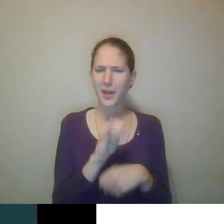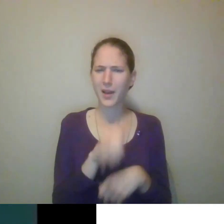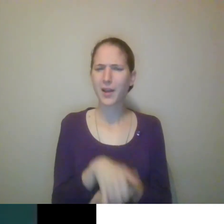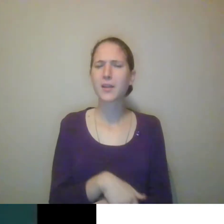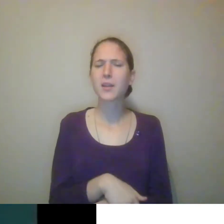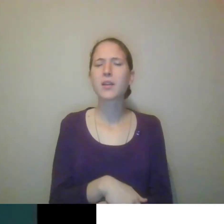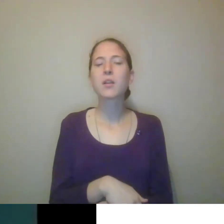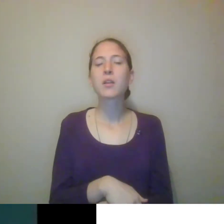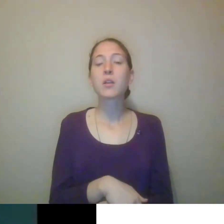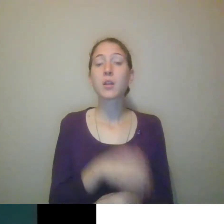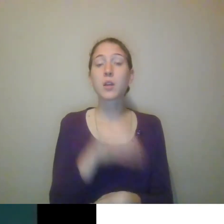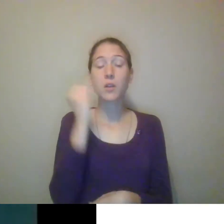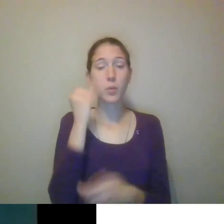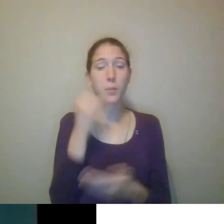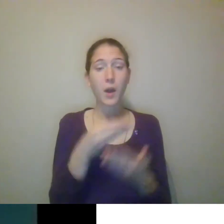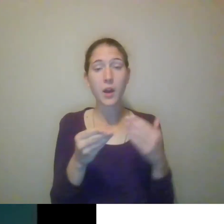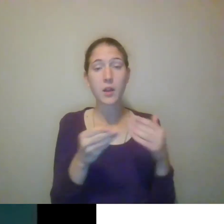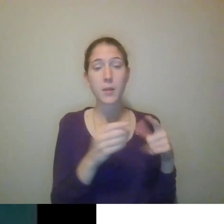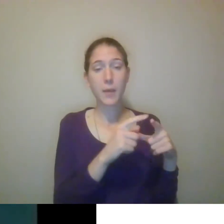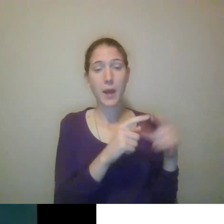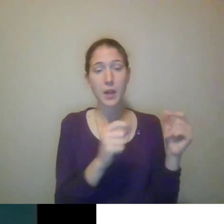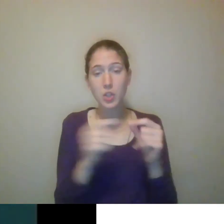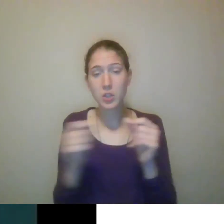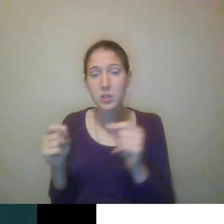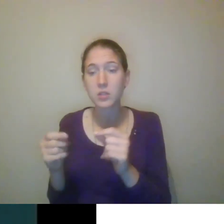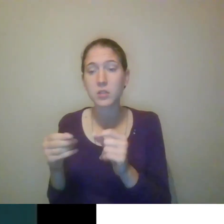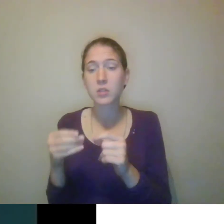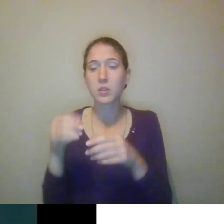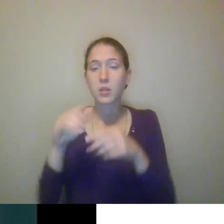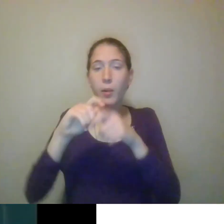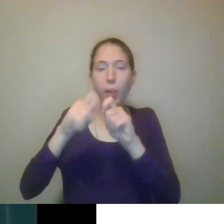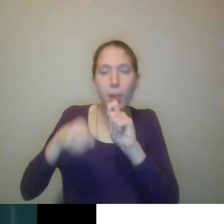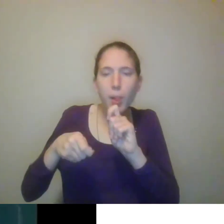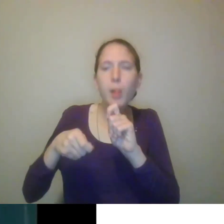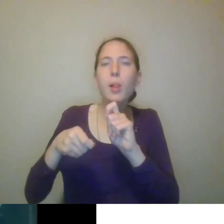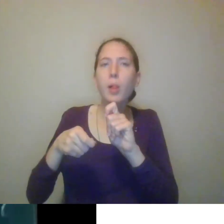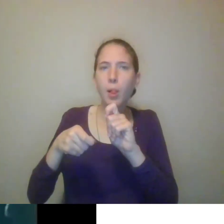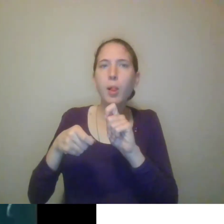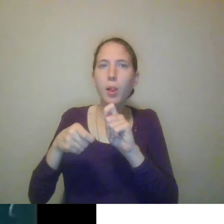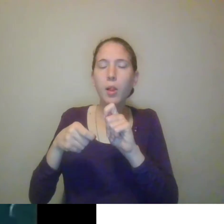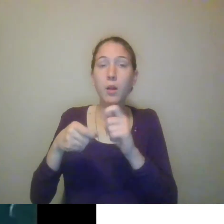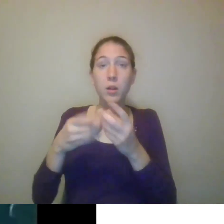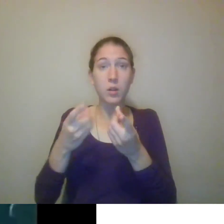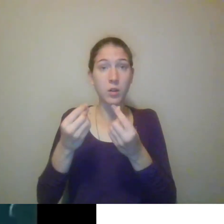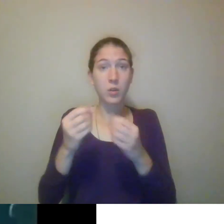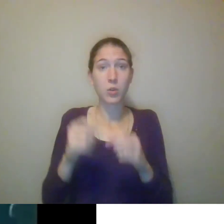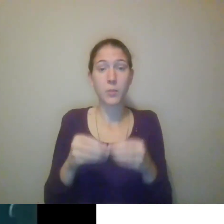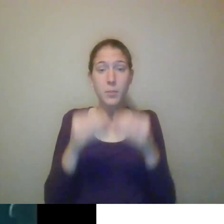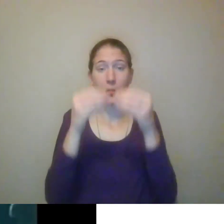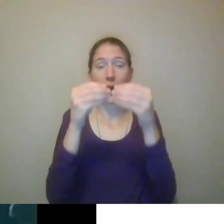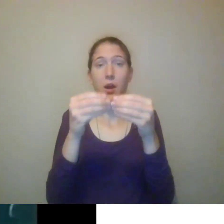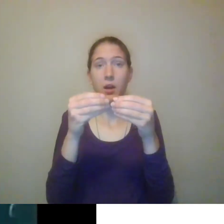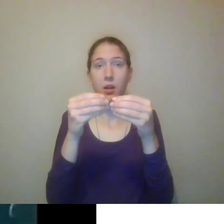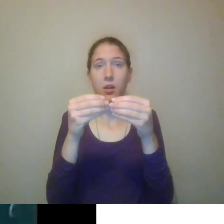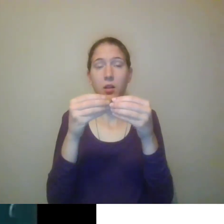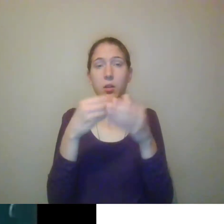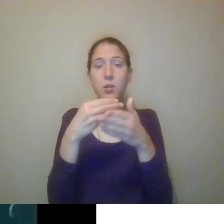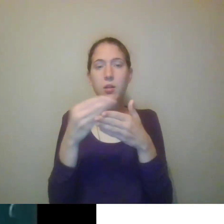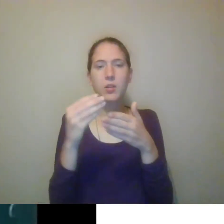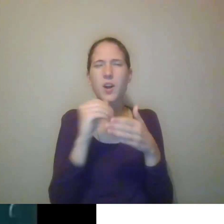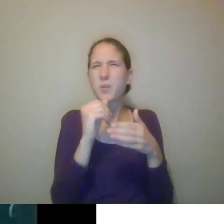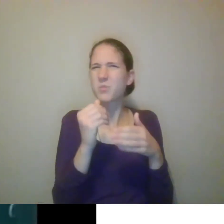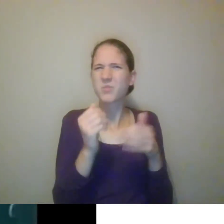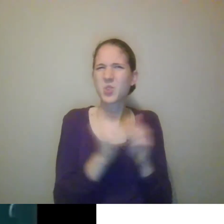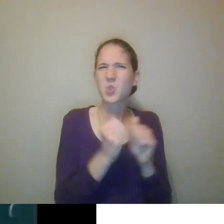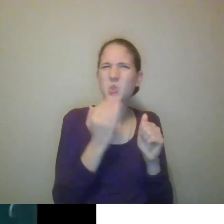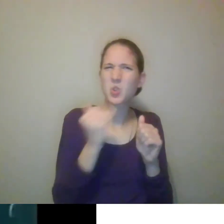Now, Kool-Aid, if you buy those little packages, right, if I remember my directions correctly, you take a little packet, not the one with sugar,